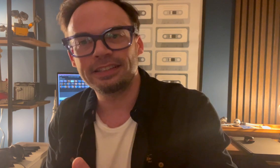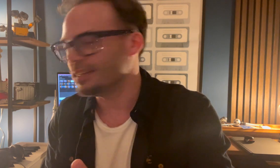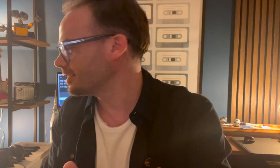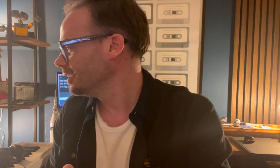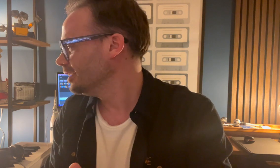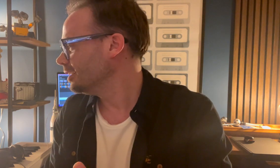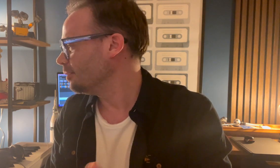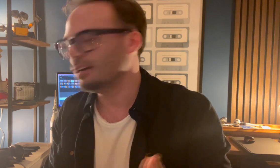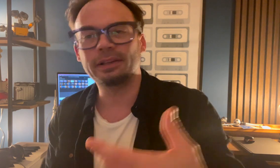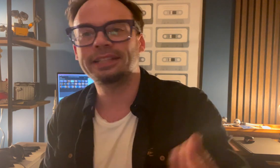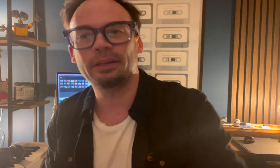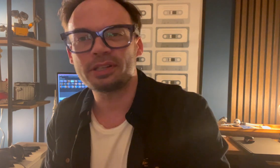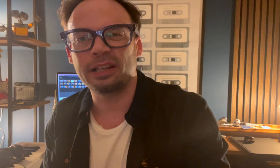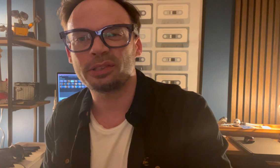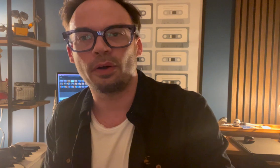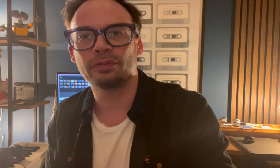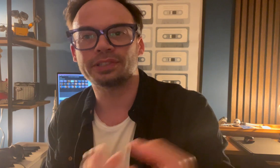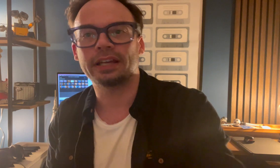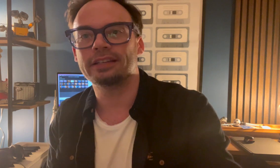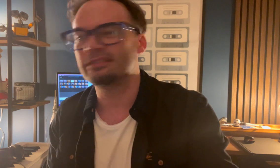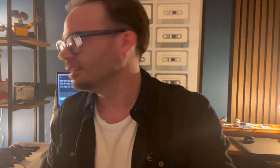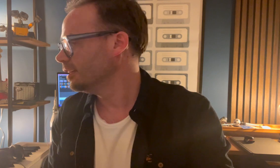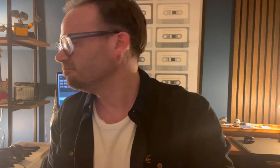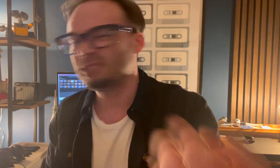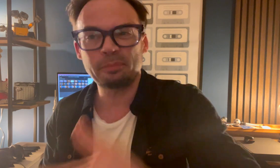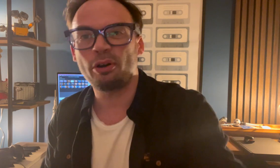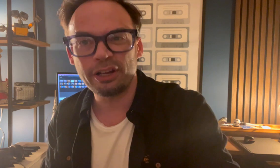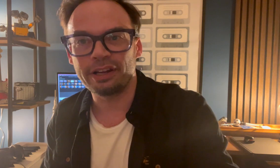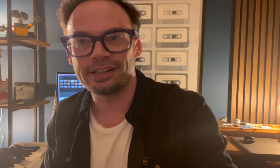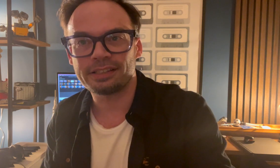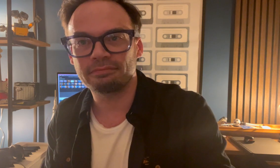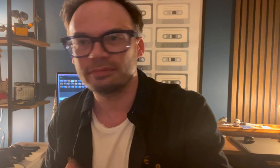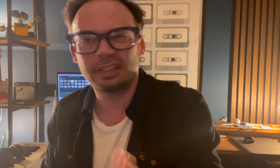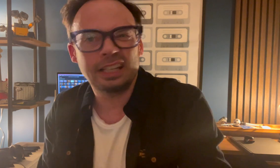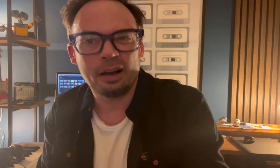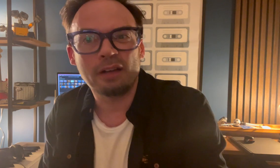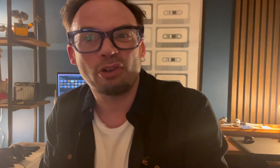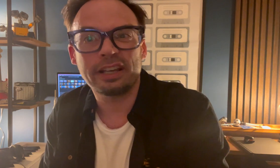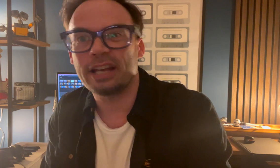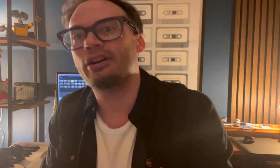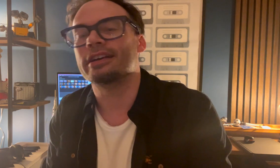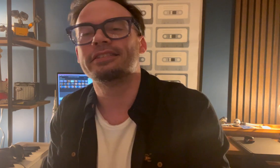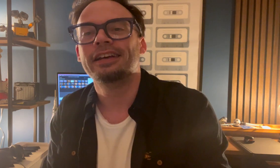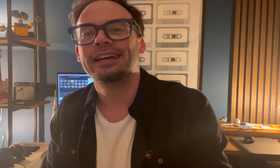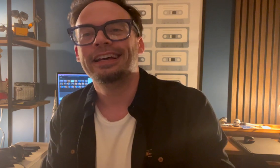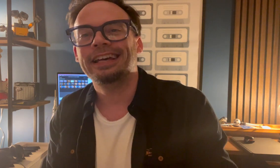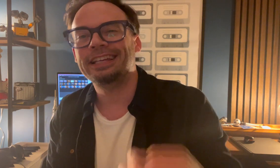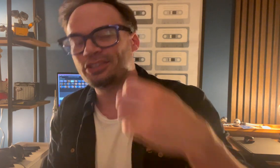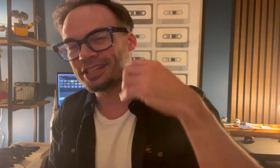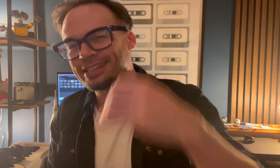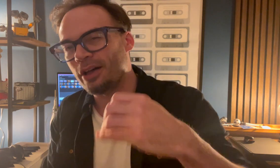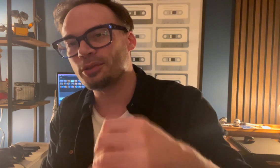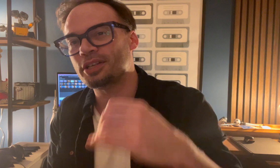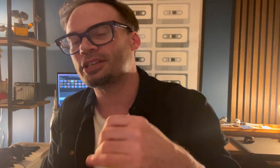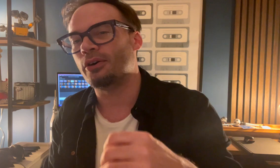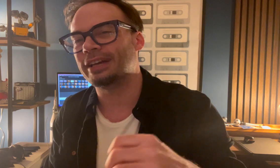this I'm going to sing you A little song for a second Can I borrow your ears I'll try and get it right It just sells a song